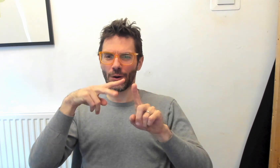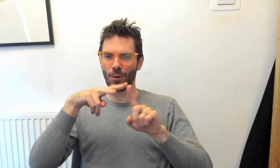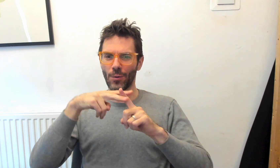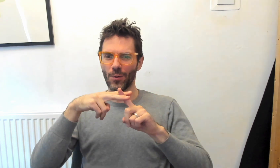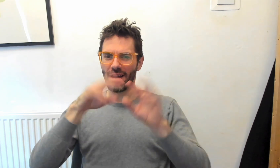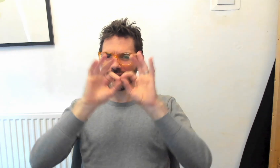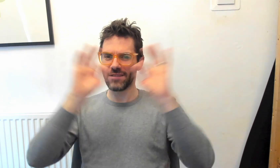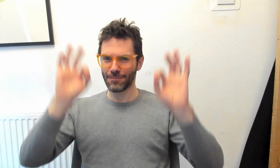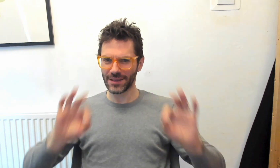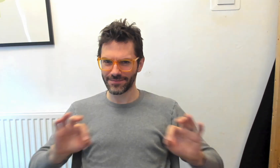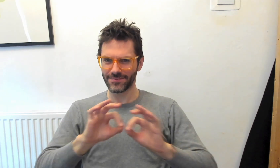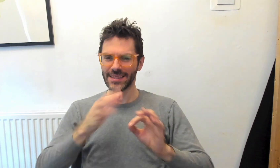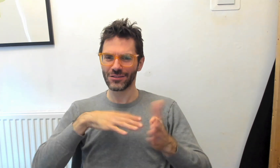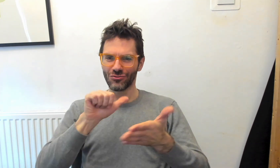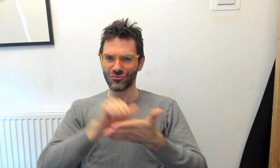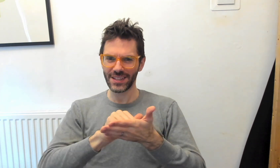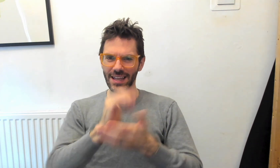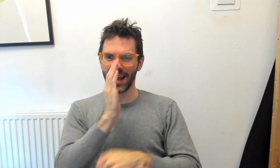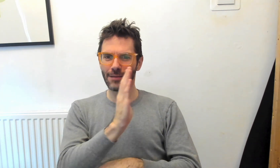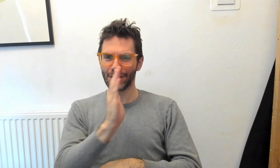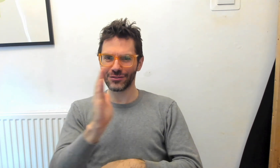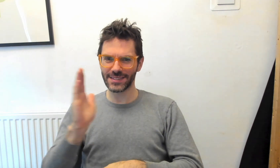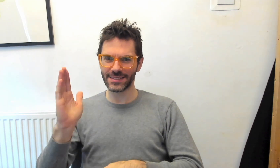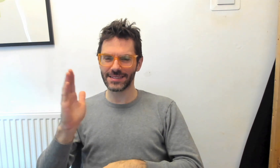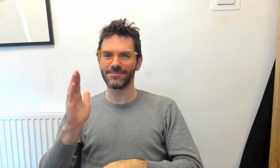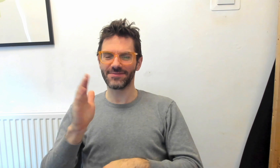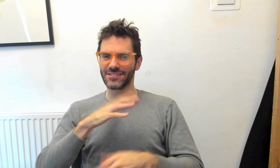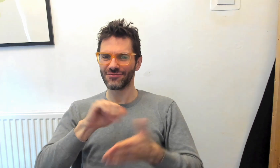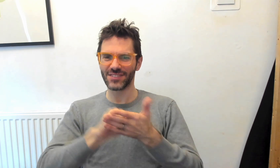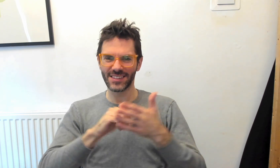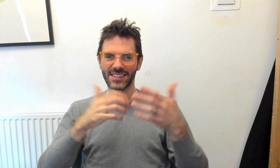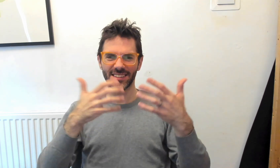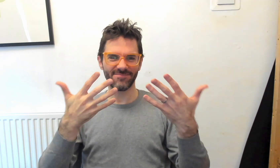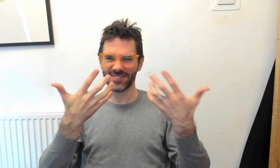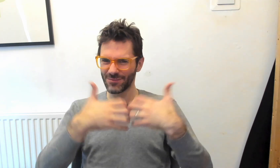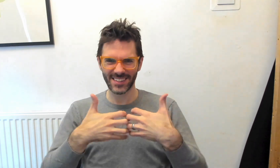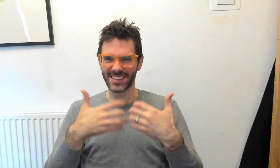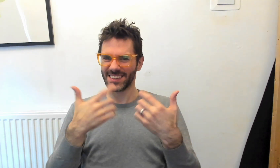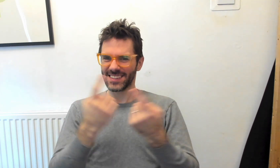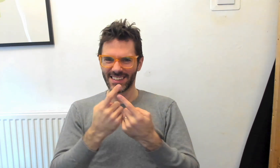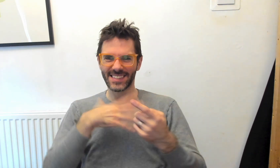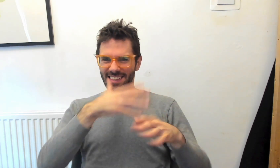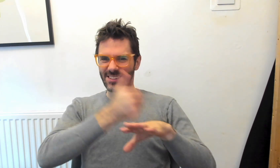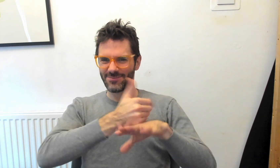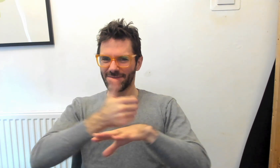toolkits, the right library, the right machine, etc., all set